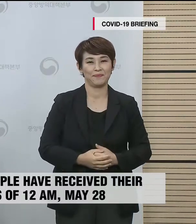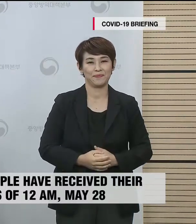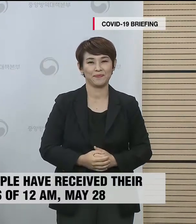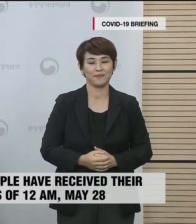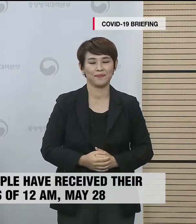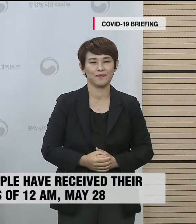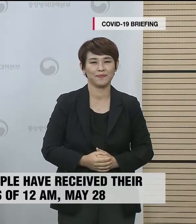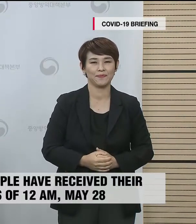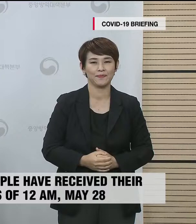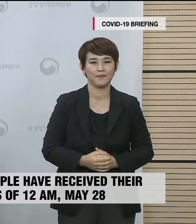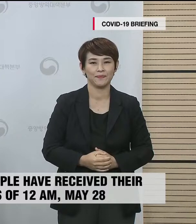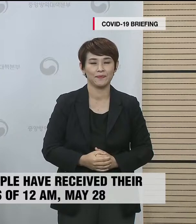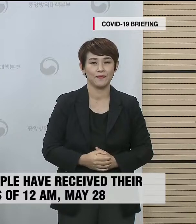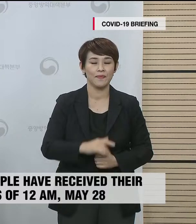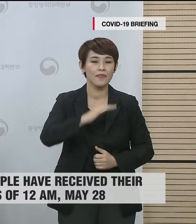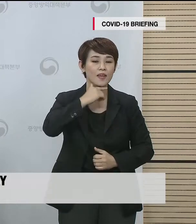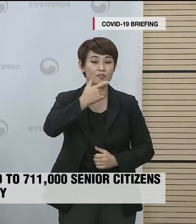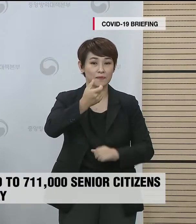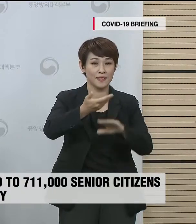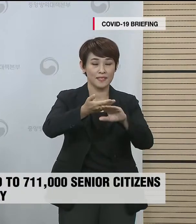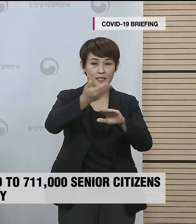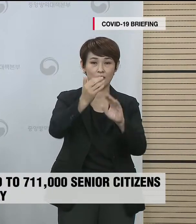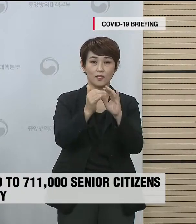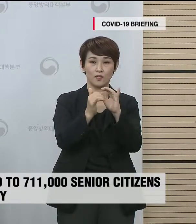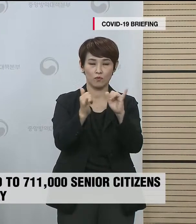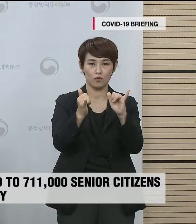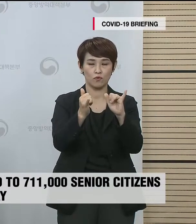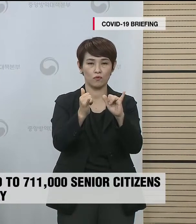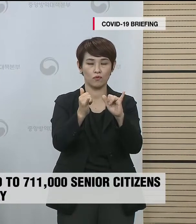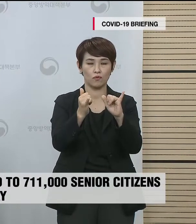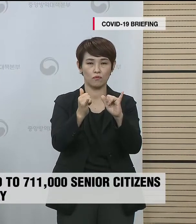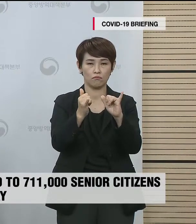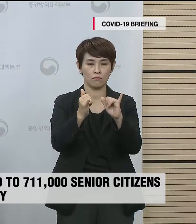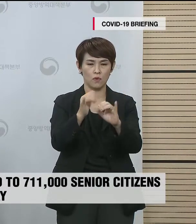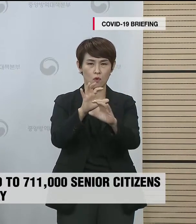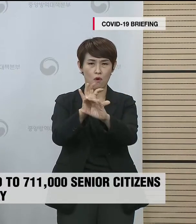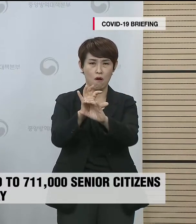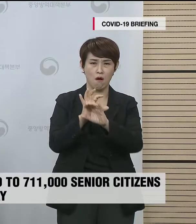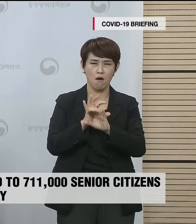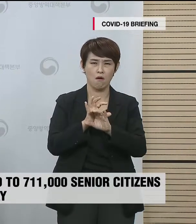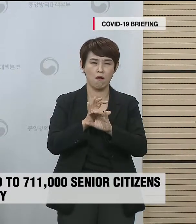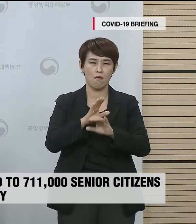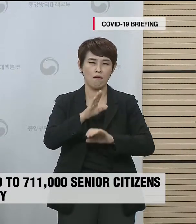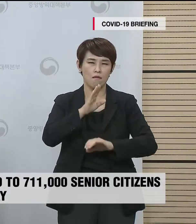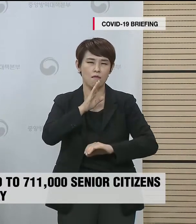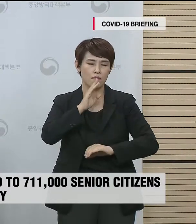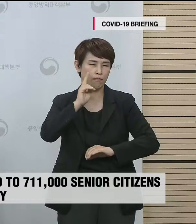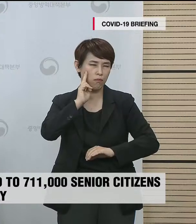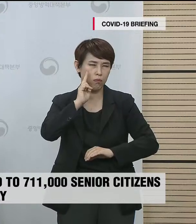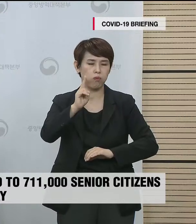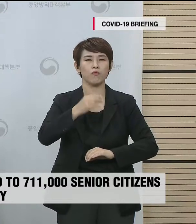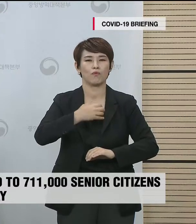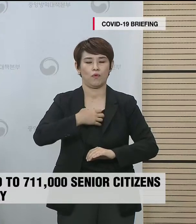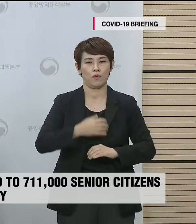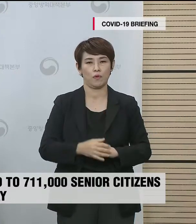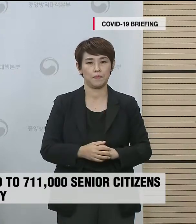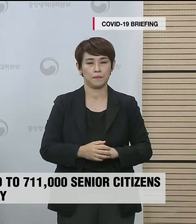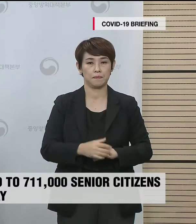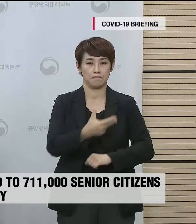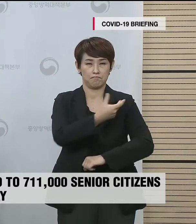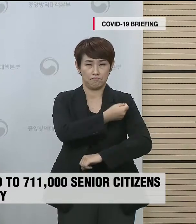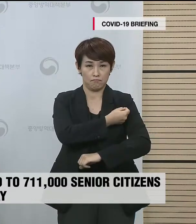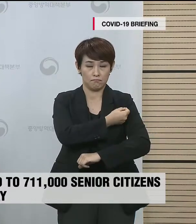or book at nearby hospitals as well. And as for those over the age of 60, it is very important to note